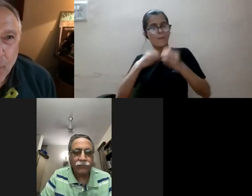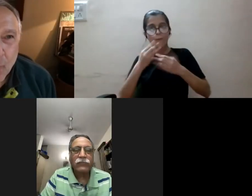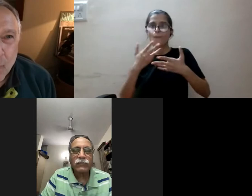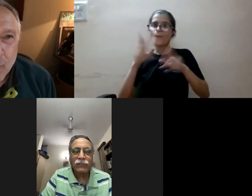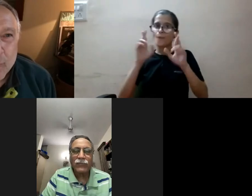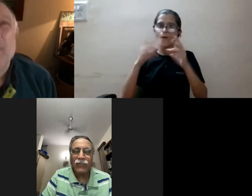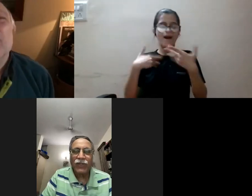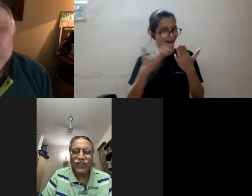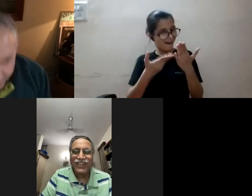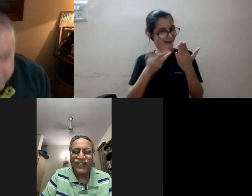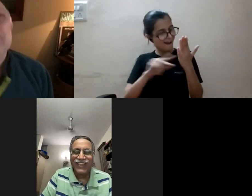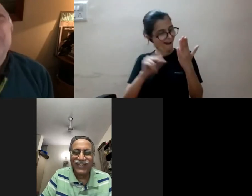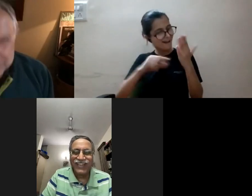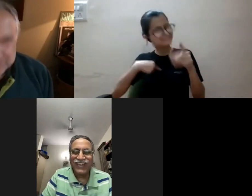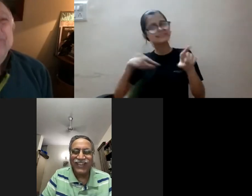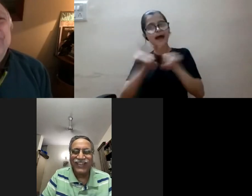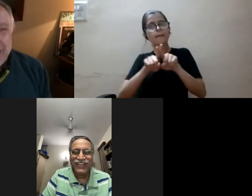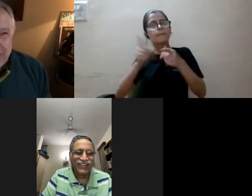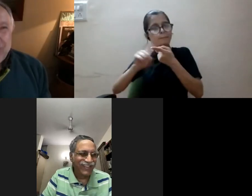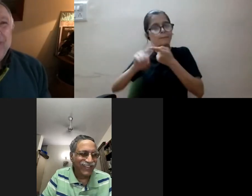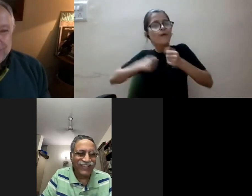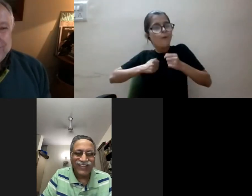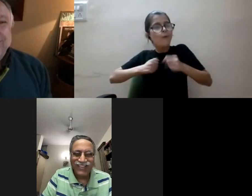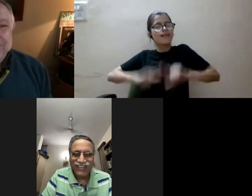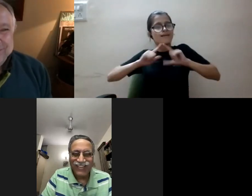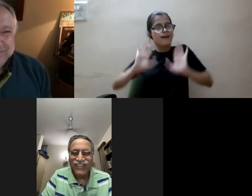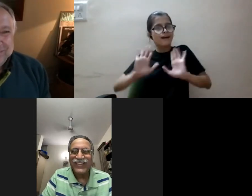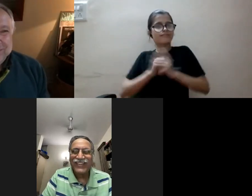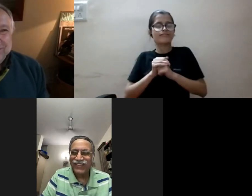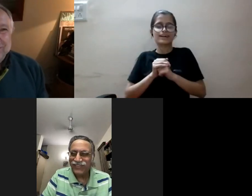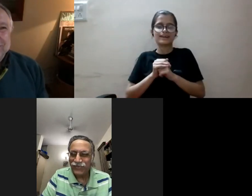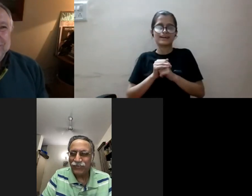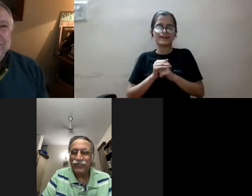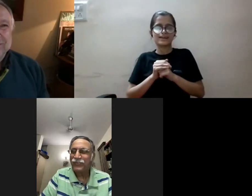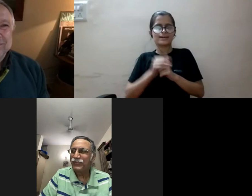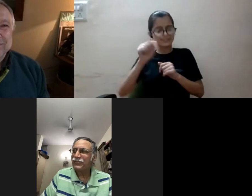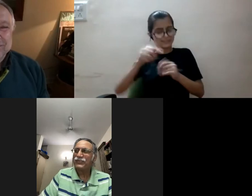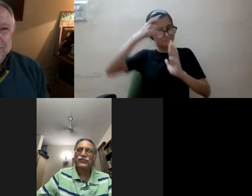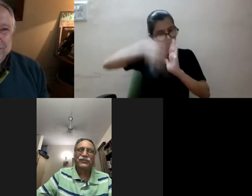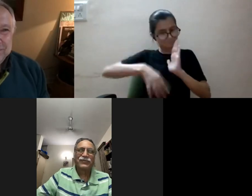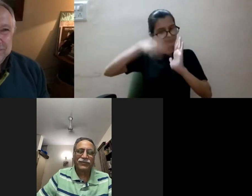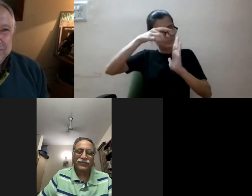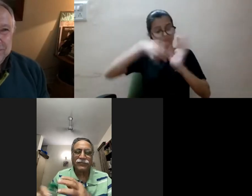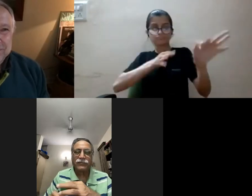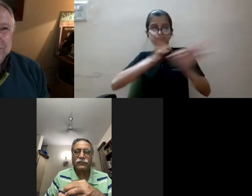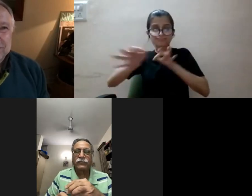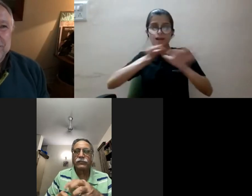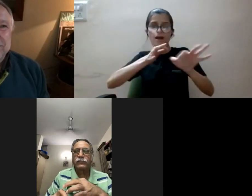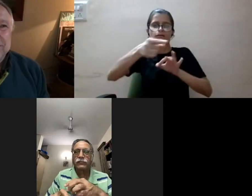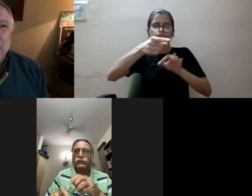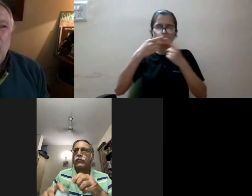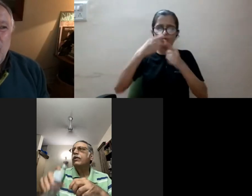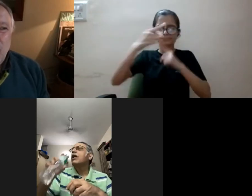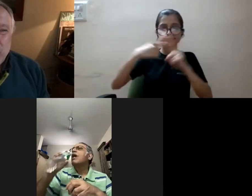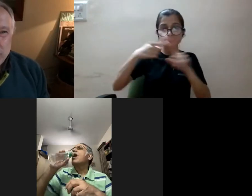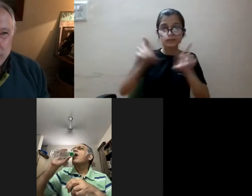This has happened to me. Mm-hmm. I mean, the detailing with which the detail detailing with which you talk about your